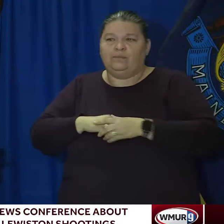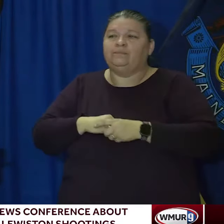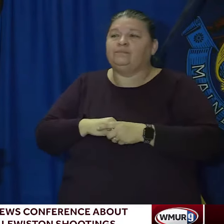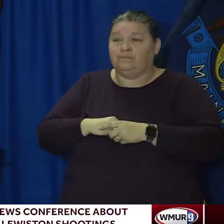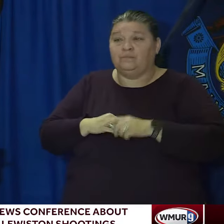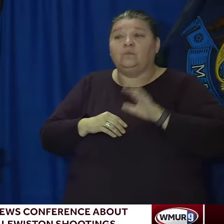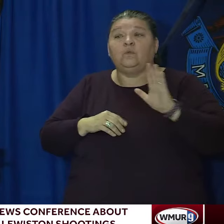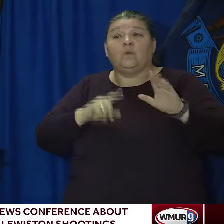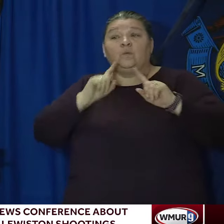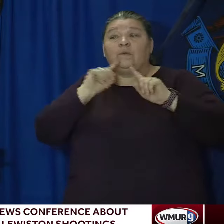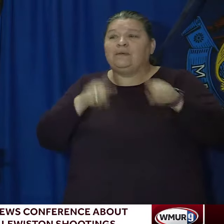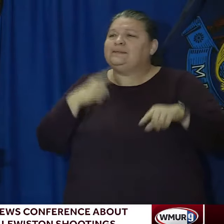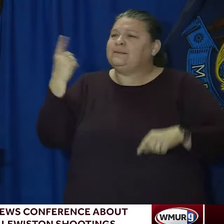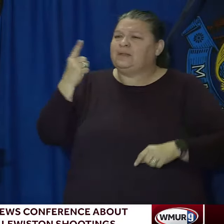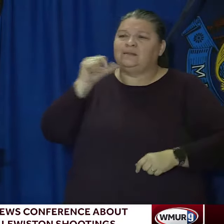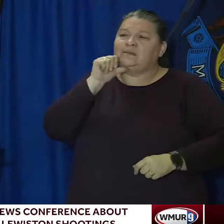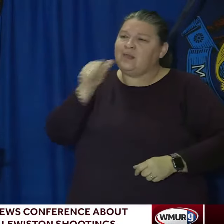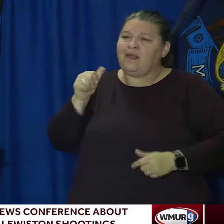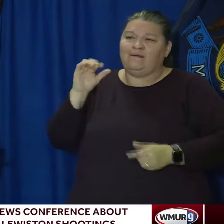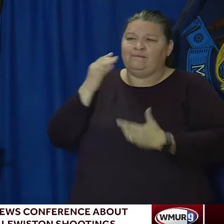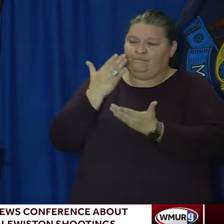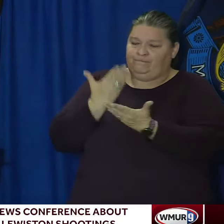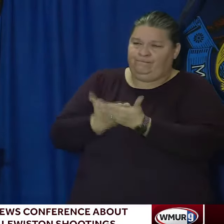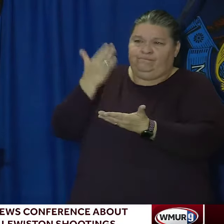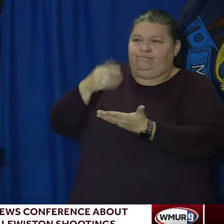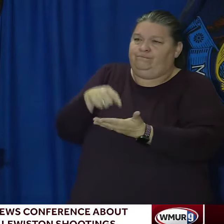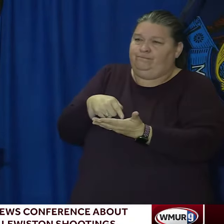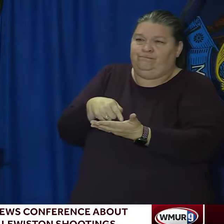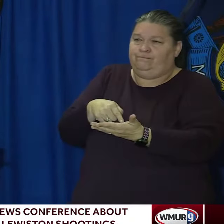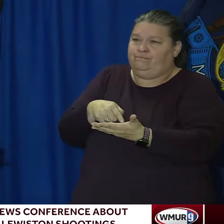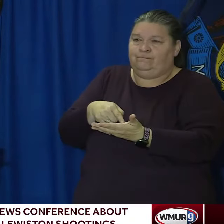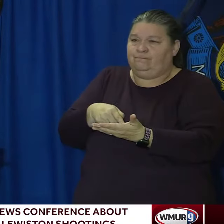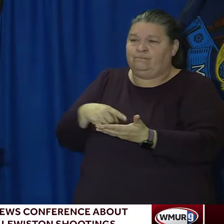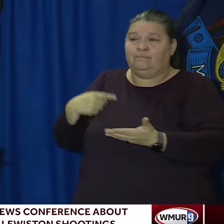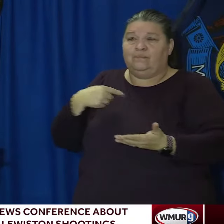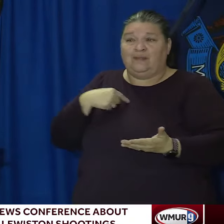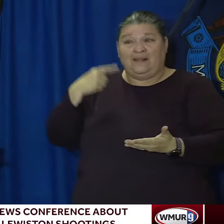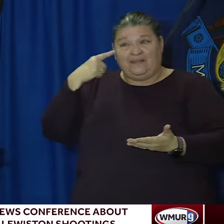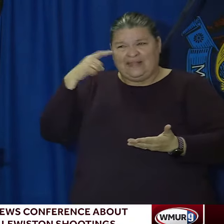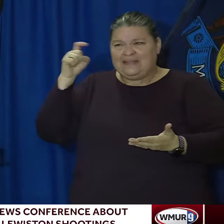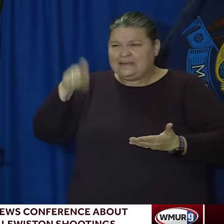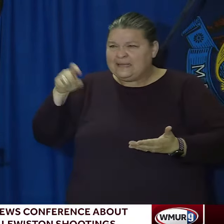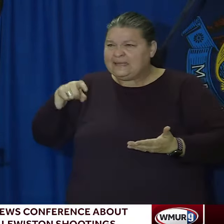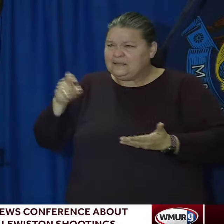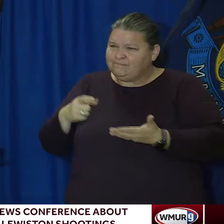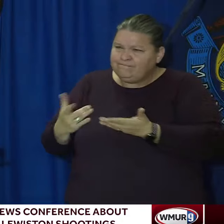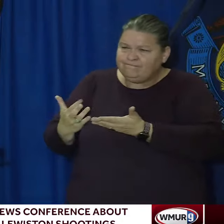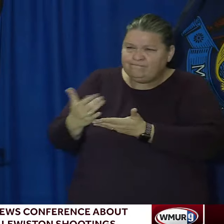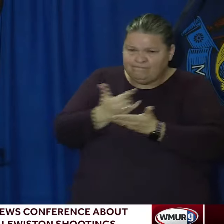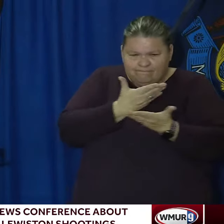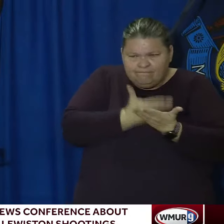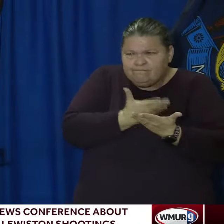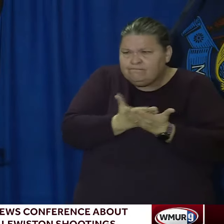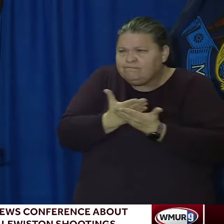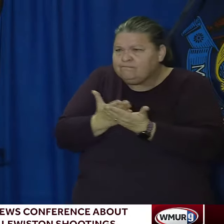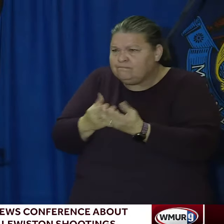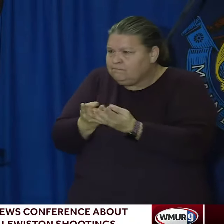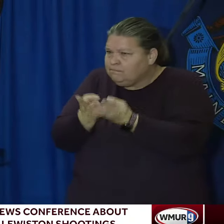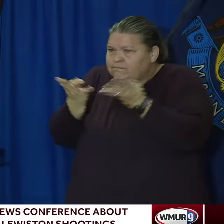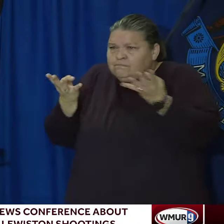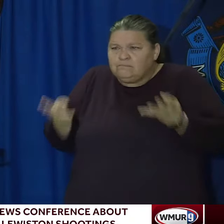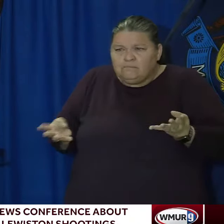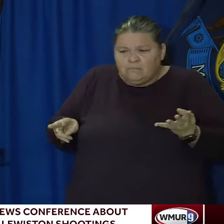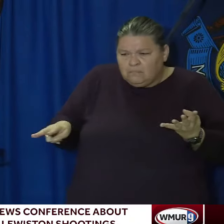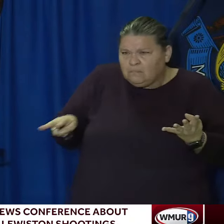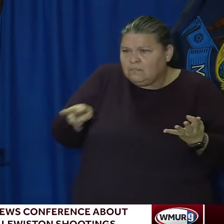has not been finally determined, and I think that determining and understanding all the facts surrounding this event is crucial. All